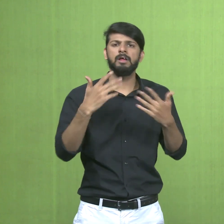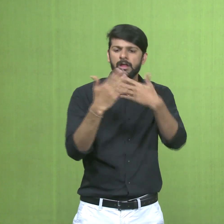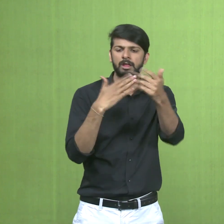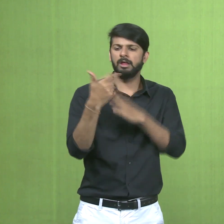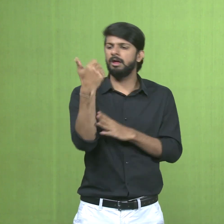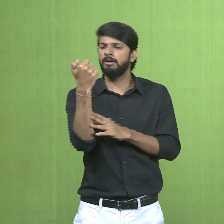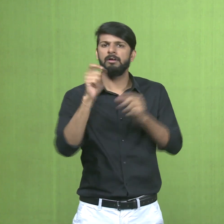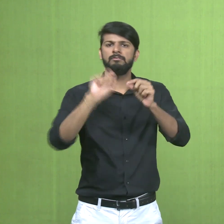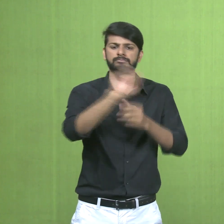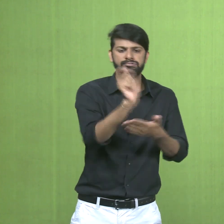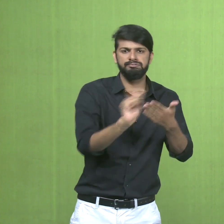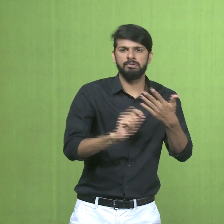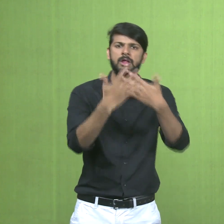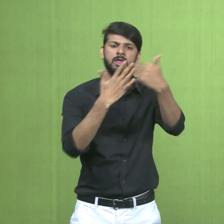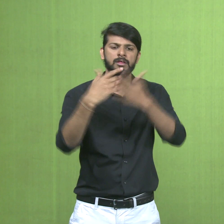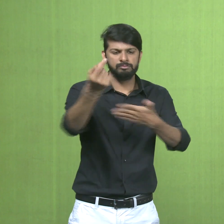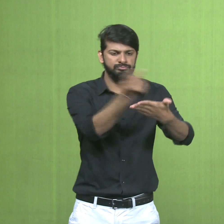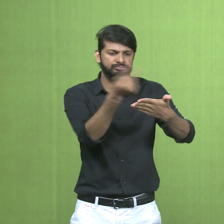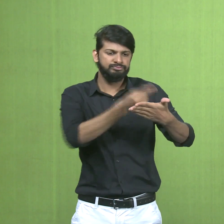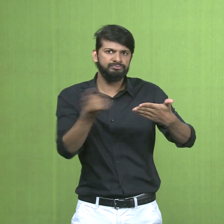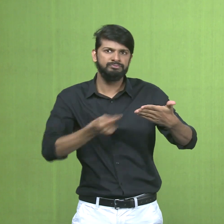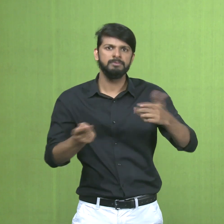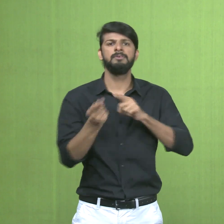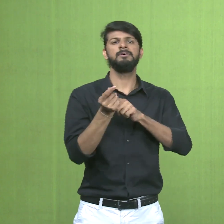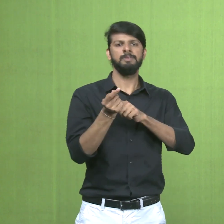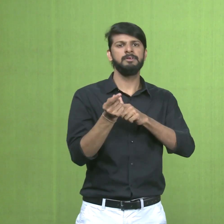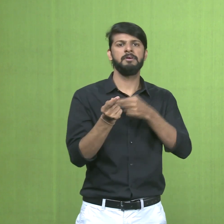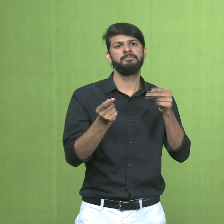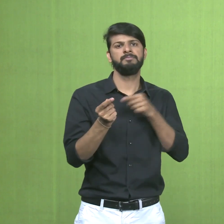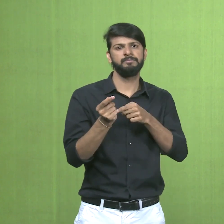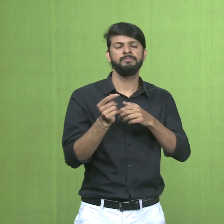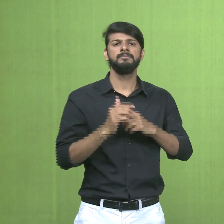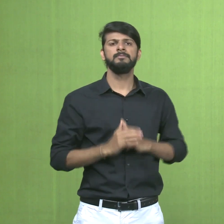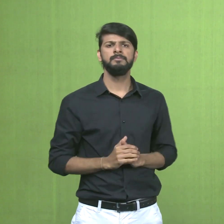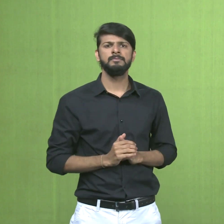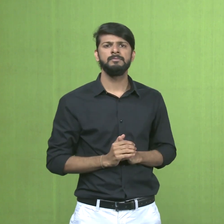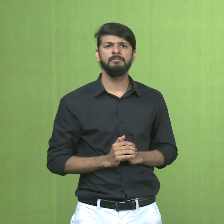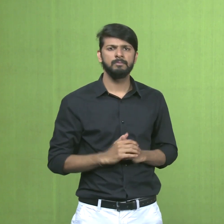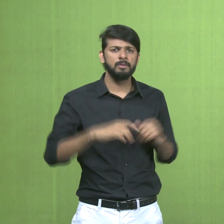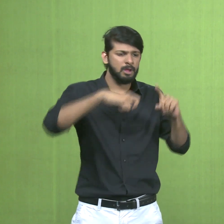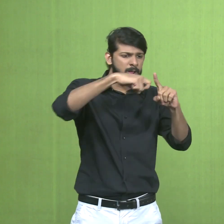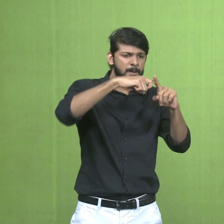kalam, is the Persian way of saying it, and basically means the craft of the pen.